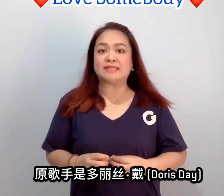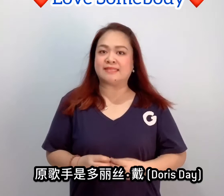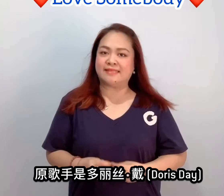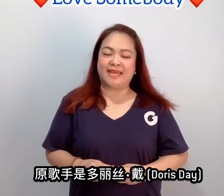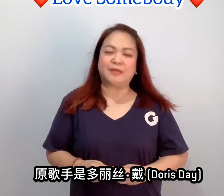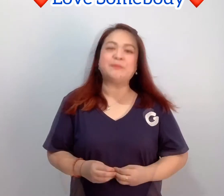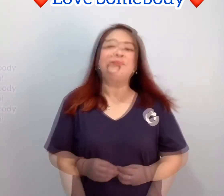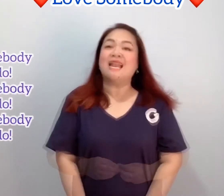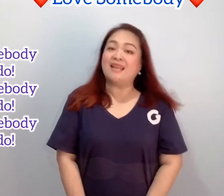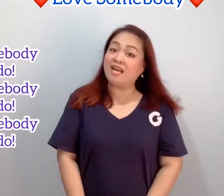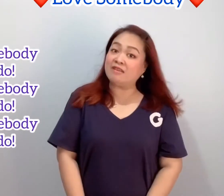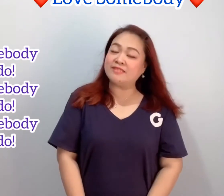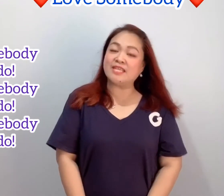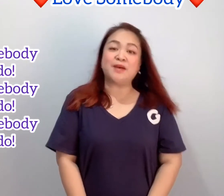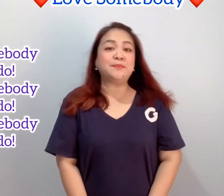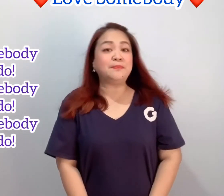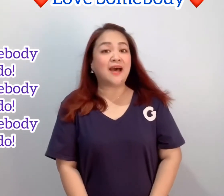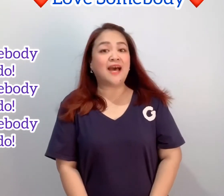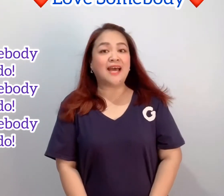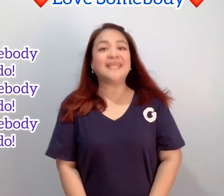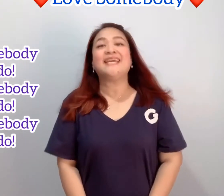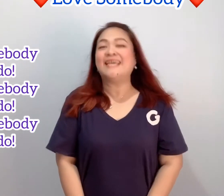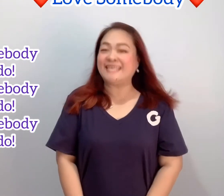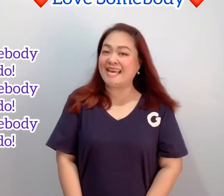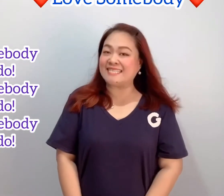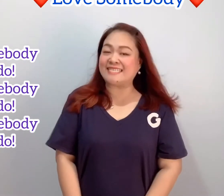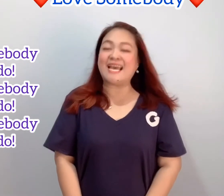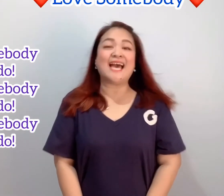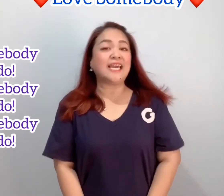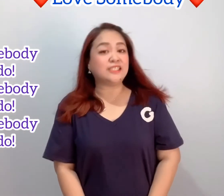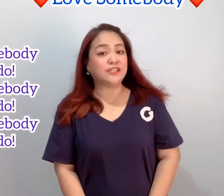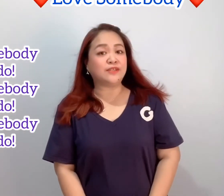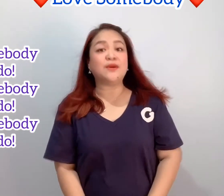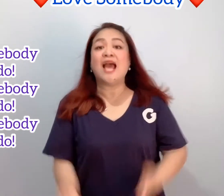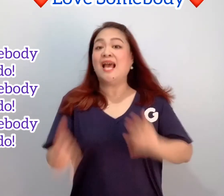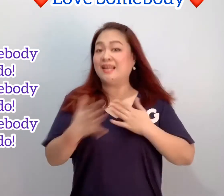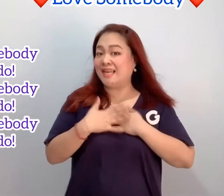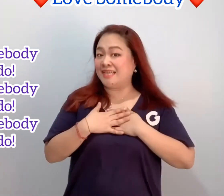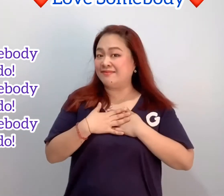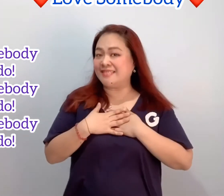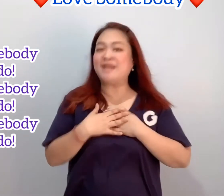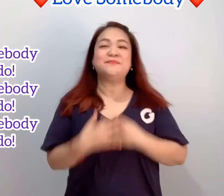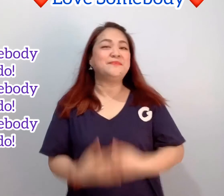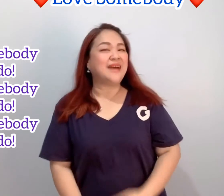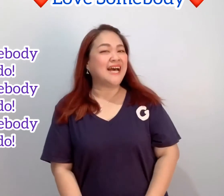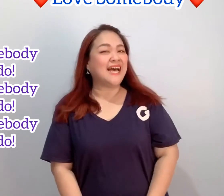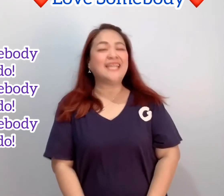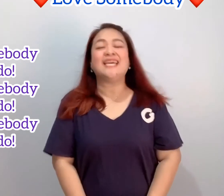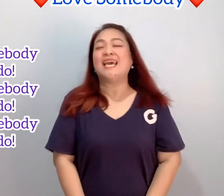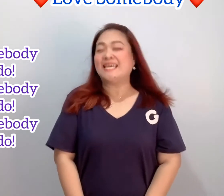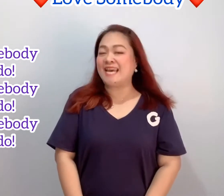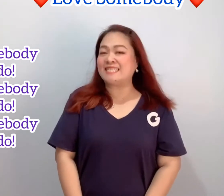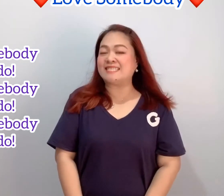Day. Love somebody, yes I do. Love somebody, yes I